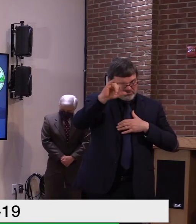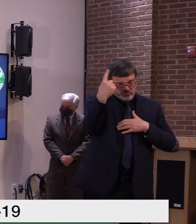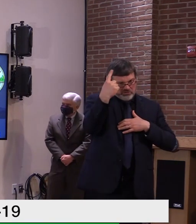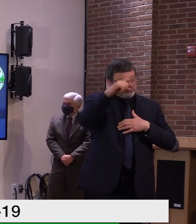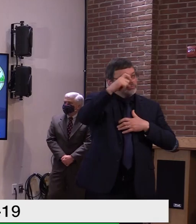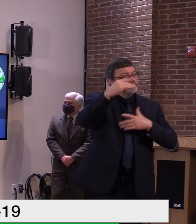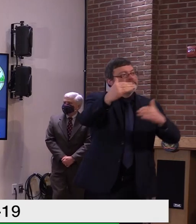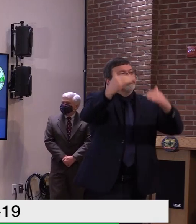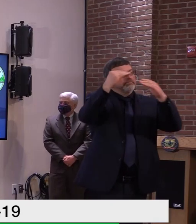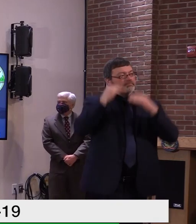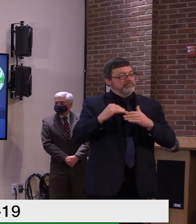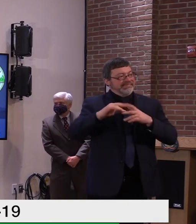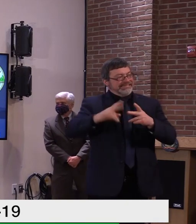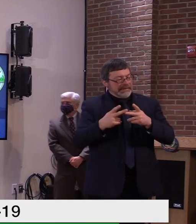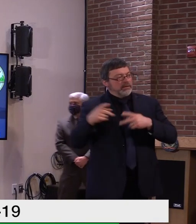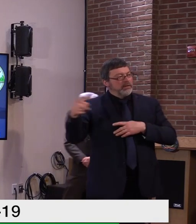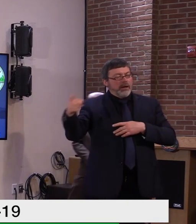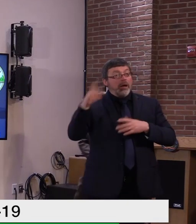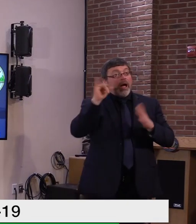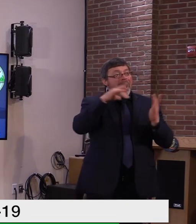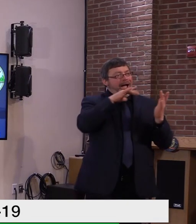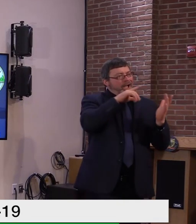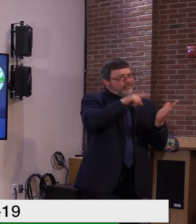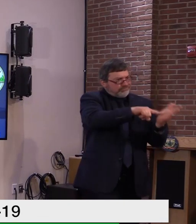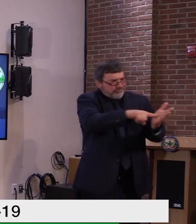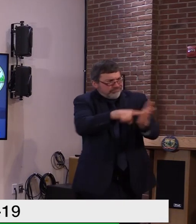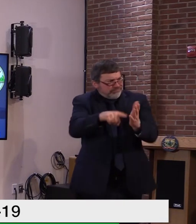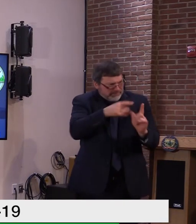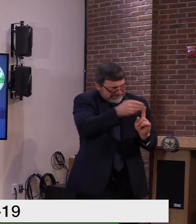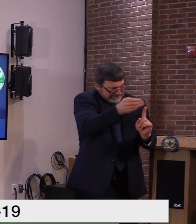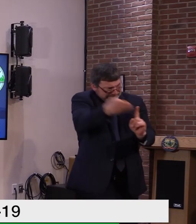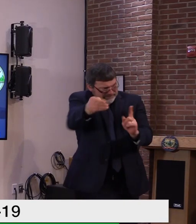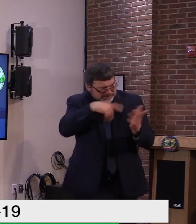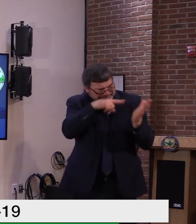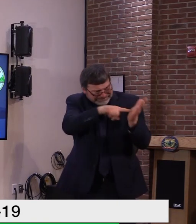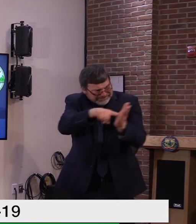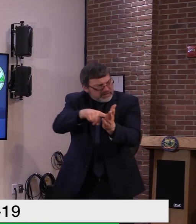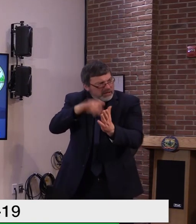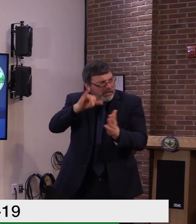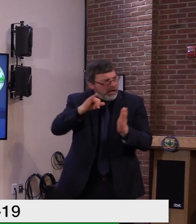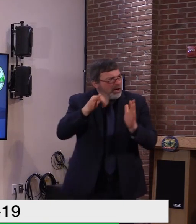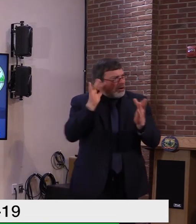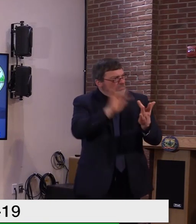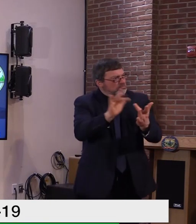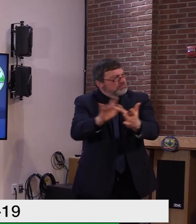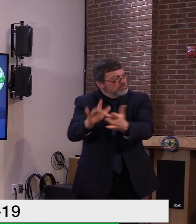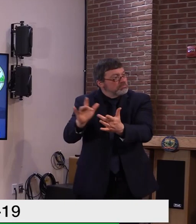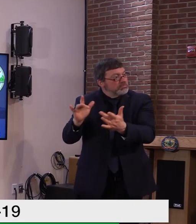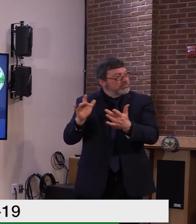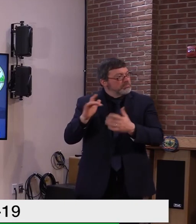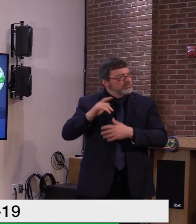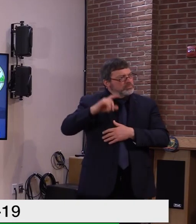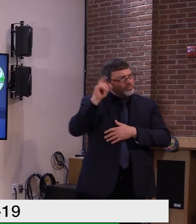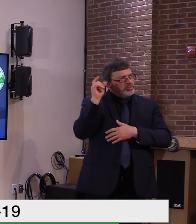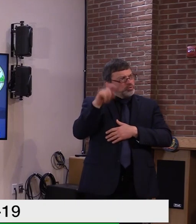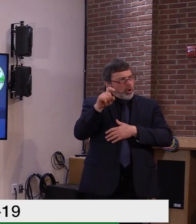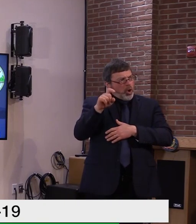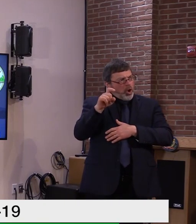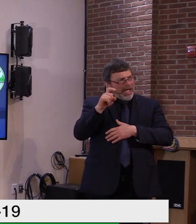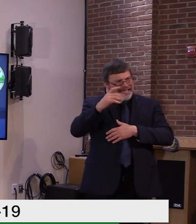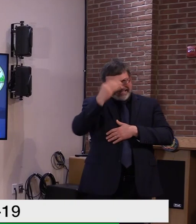the virus is spreading here and if there are places people should avoid or things other than the protocol that we've been hammering home all